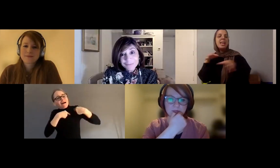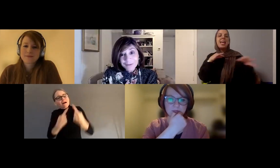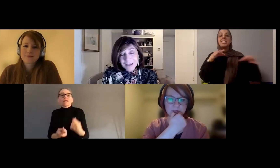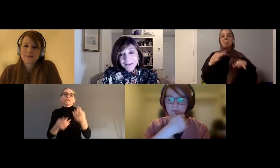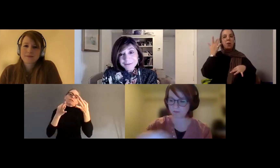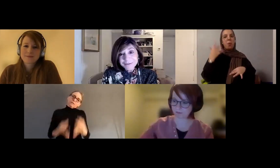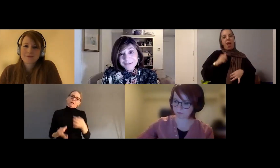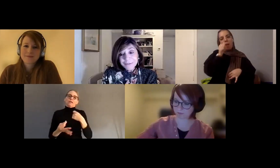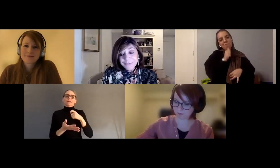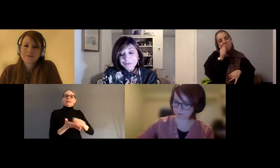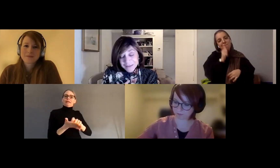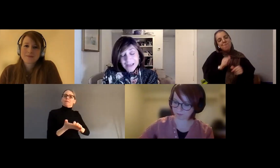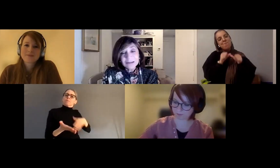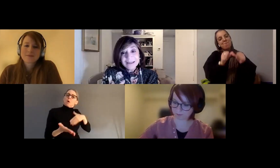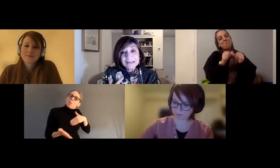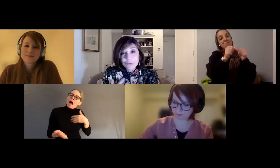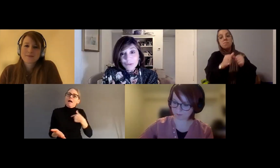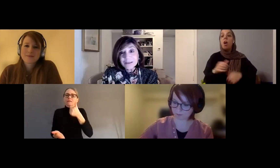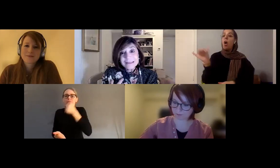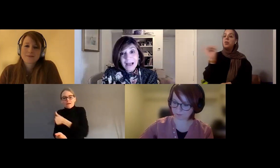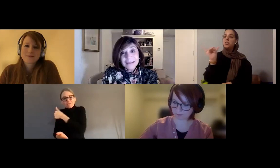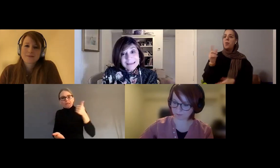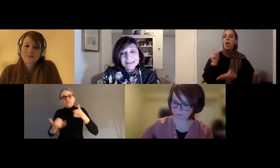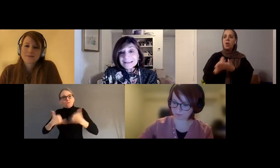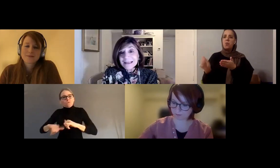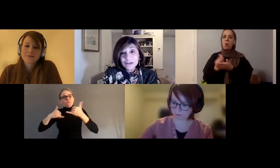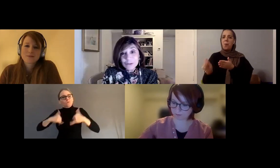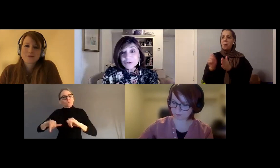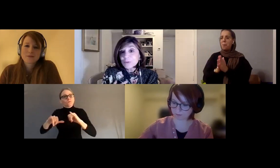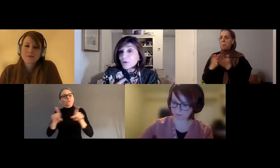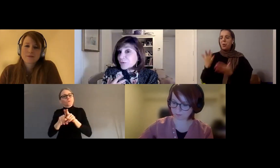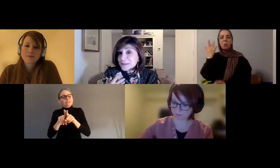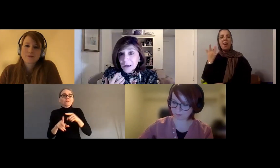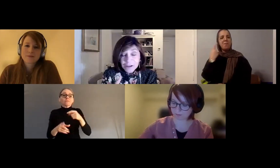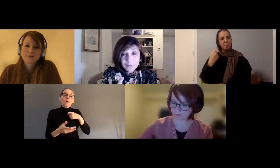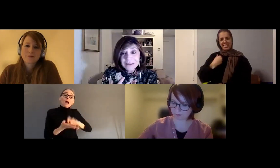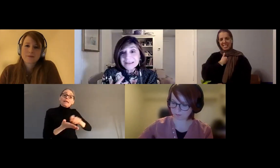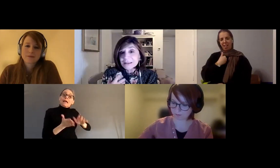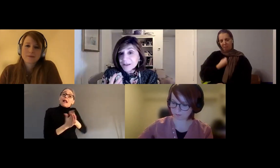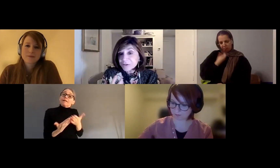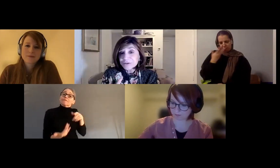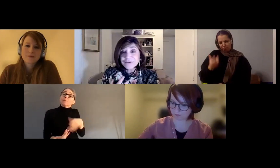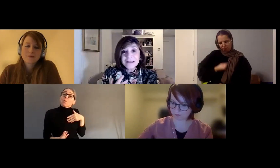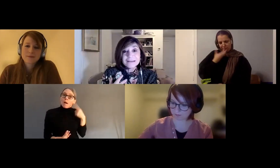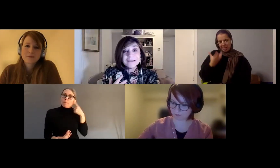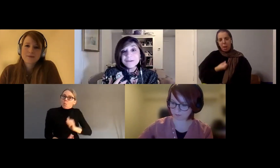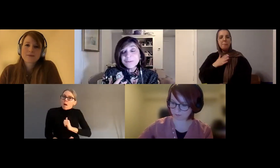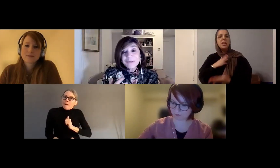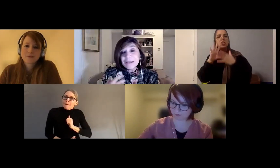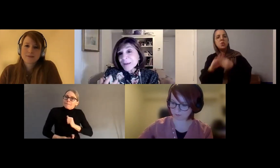myself, to tell my story as honestly as I could, with all the documents and letters